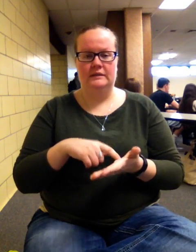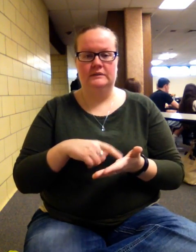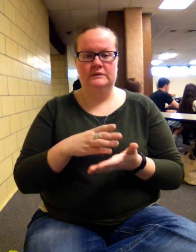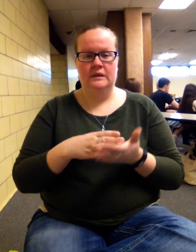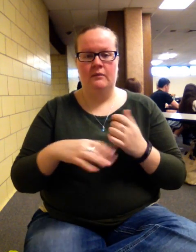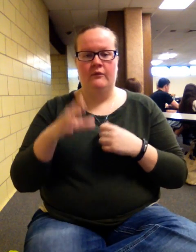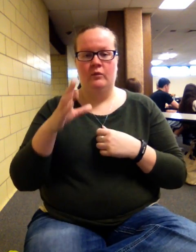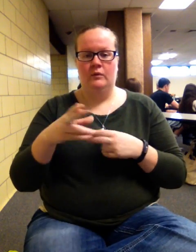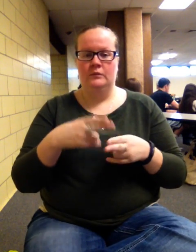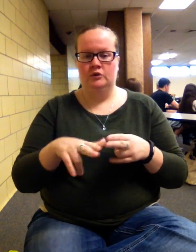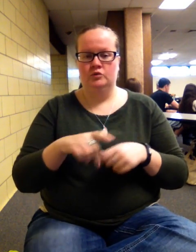the short-term